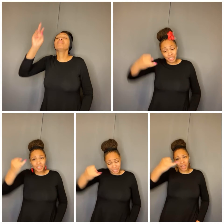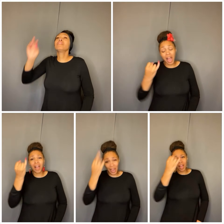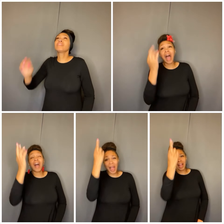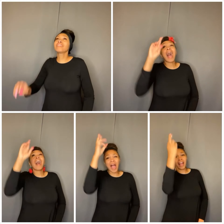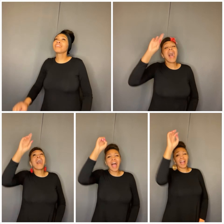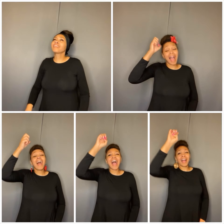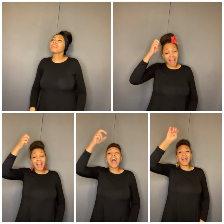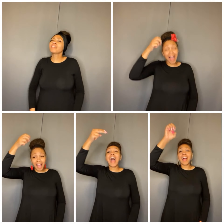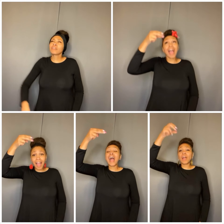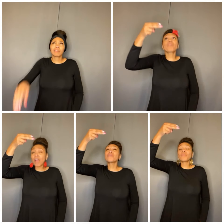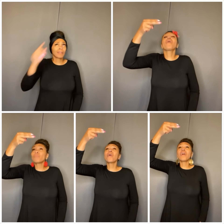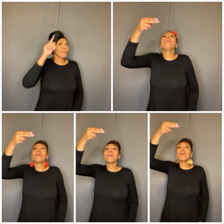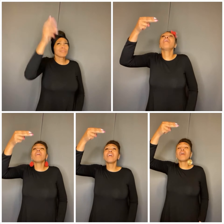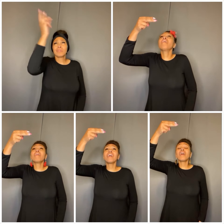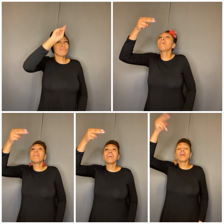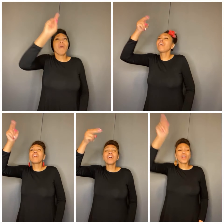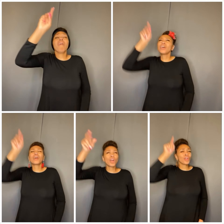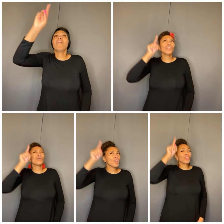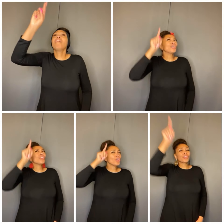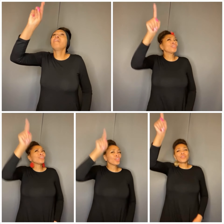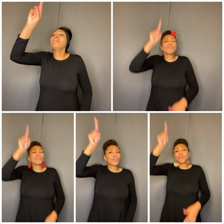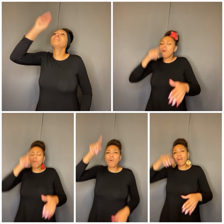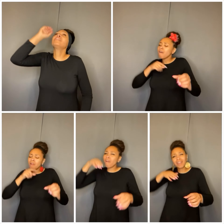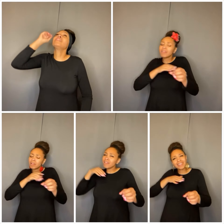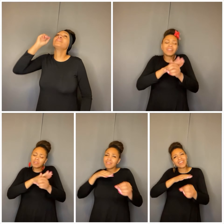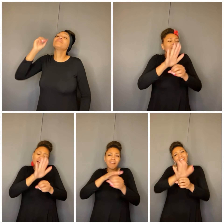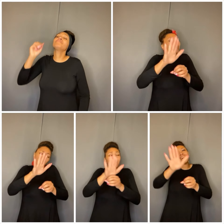a gyro, you are enough